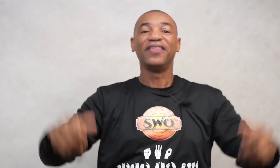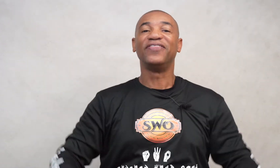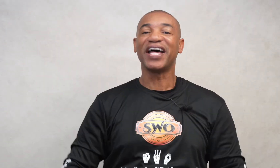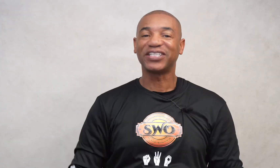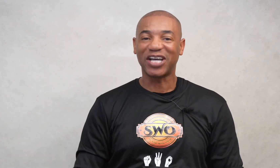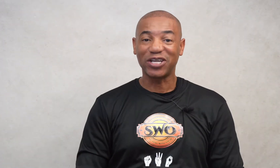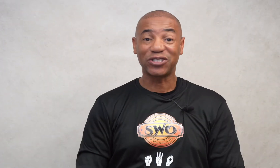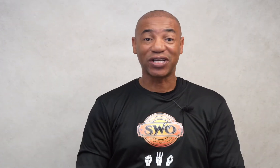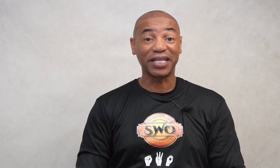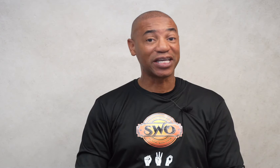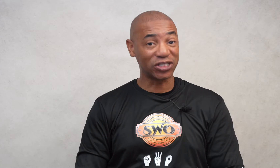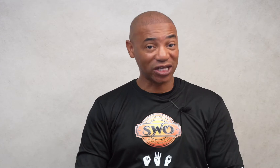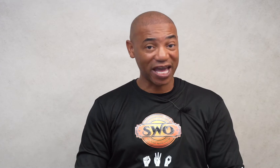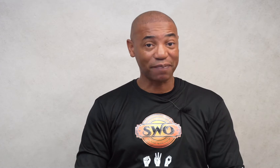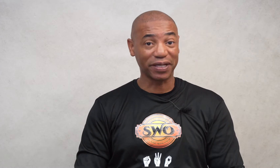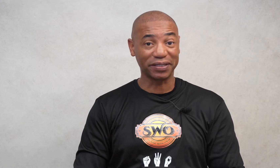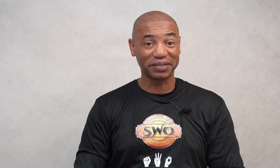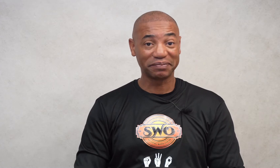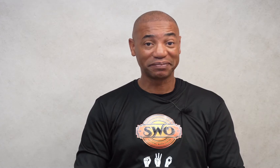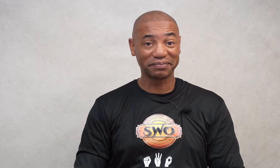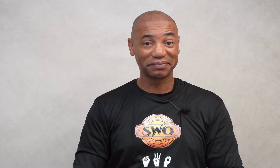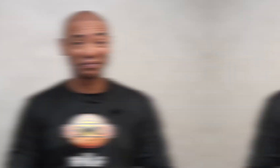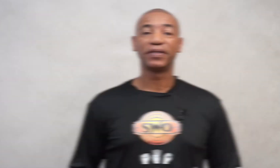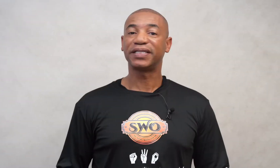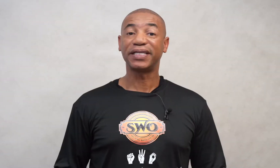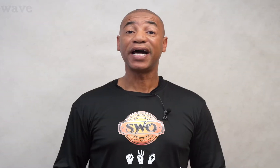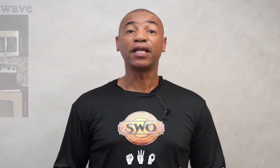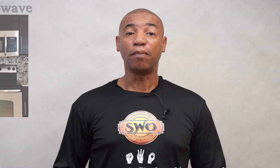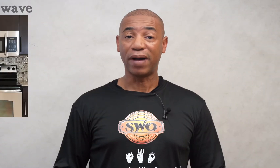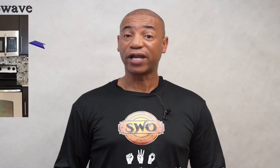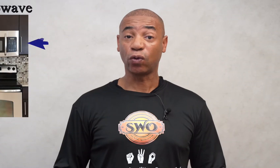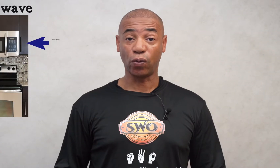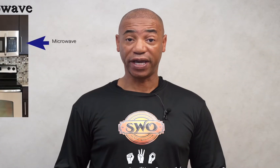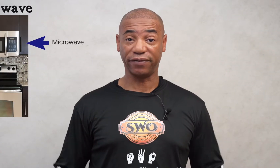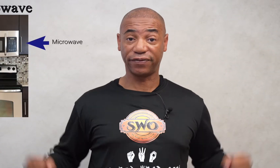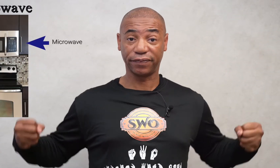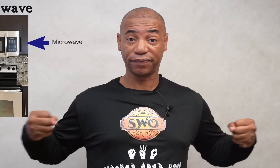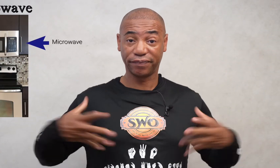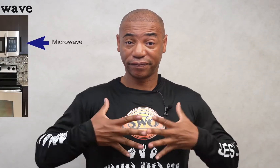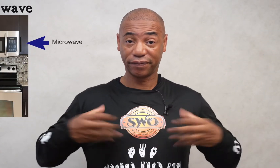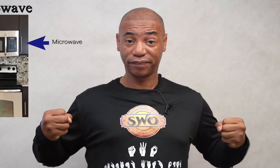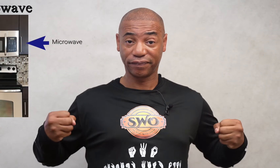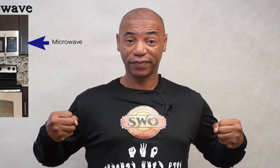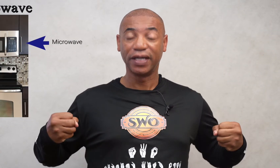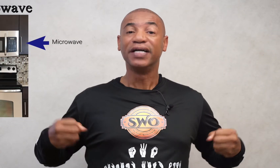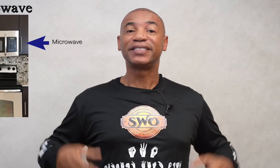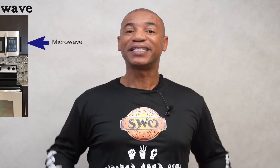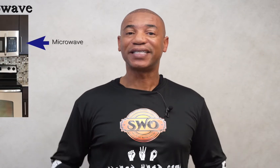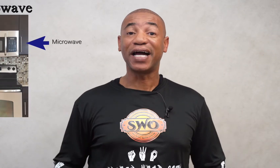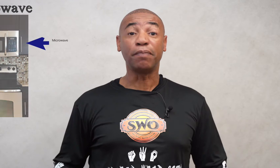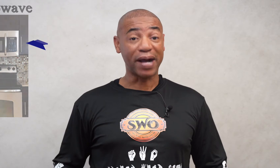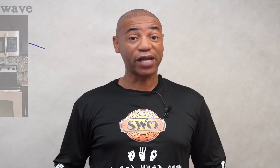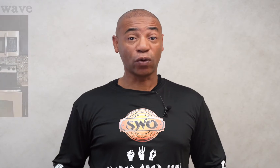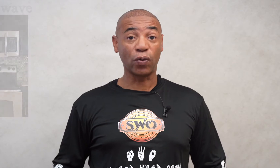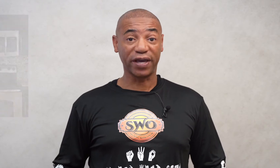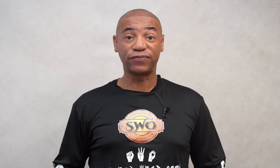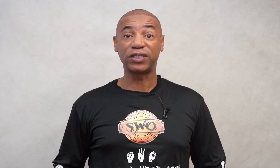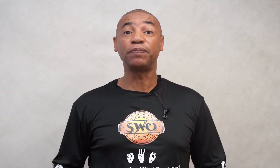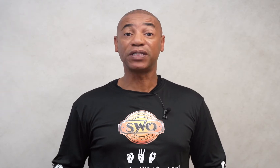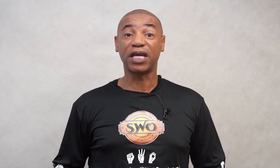That is how you sign kitchen cabinet. The sign microwave. To sign microwave, simply take